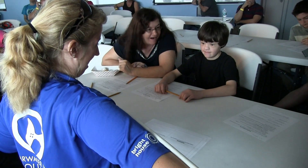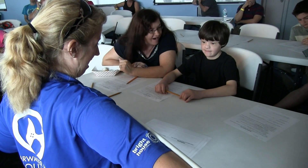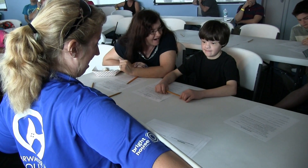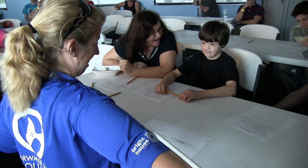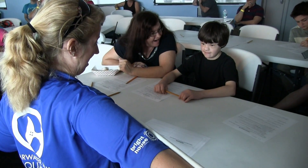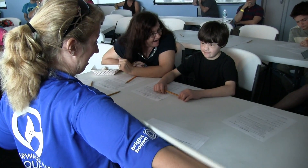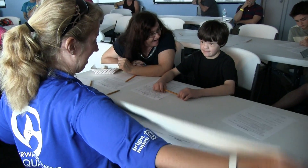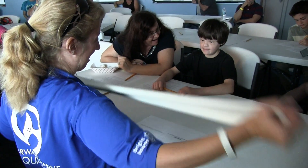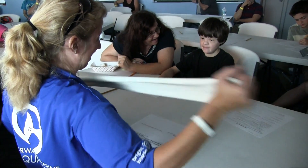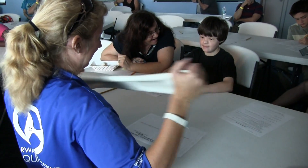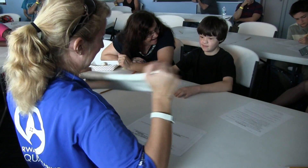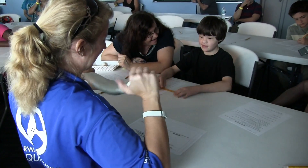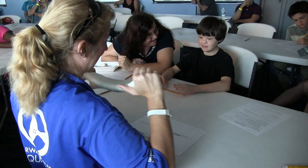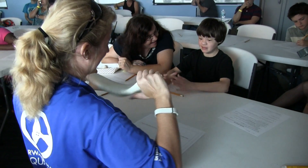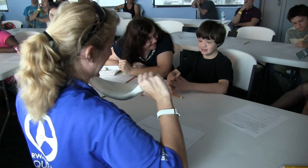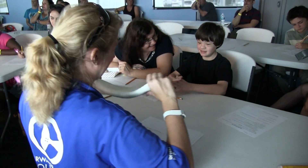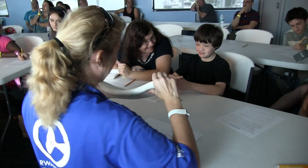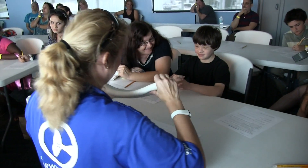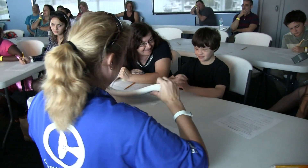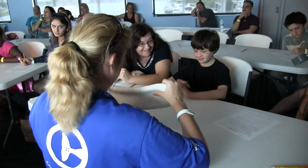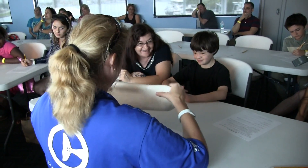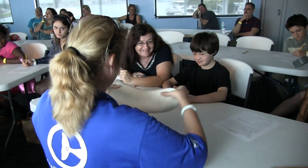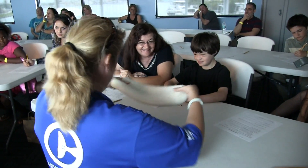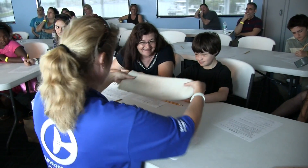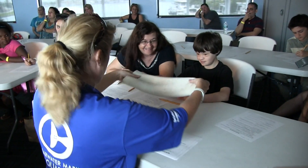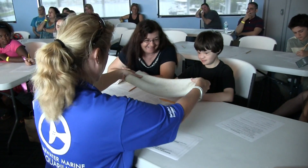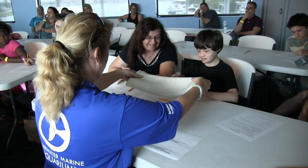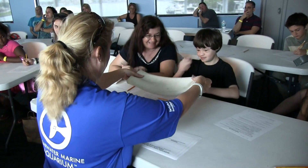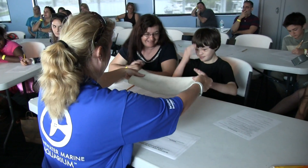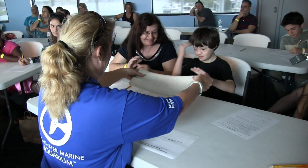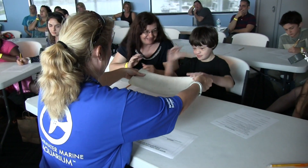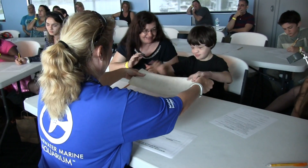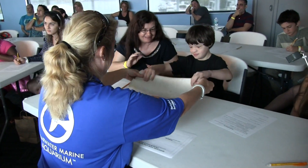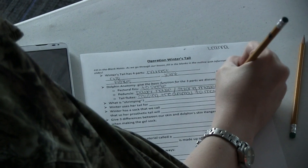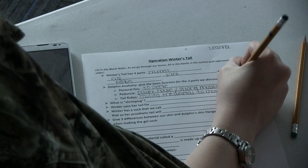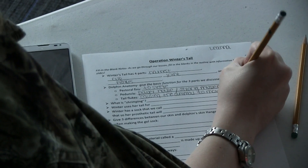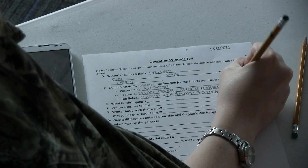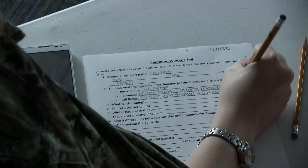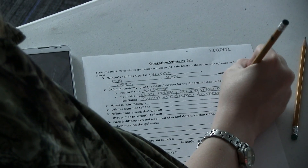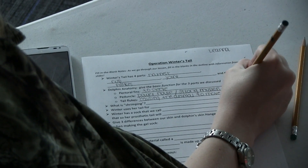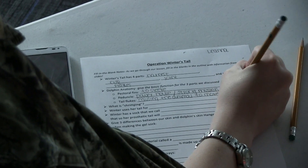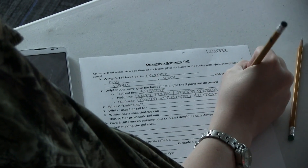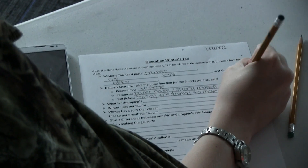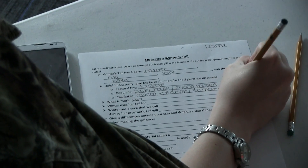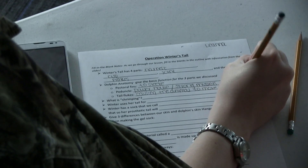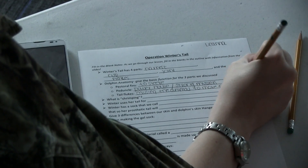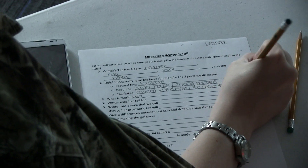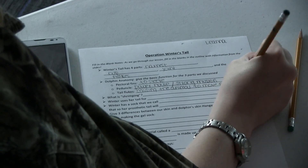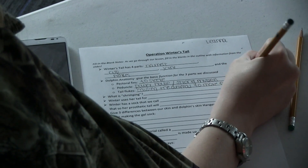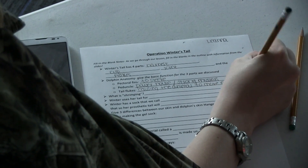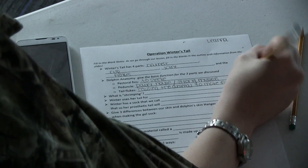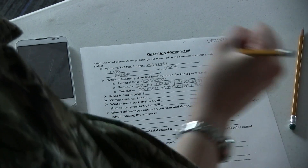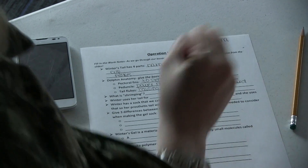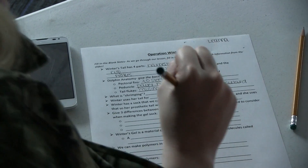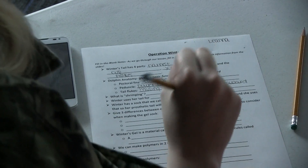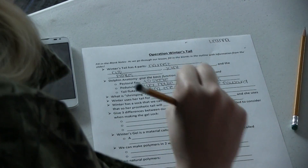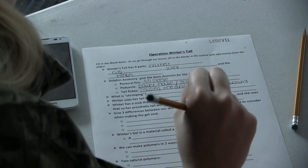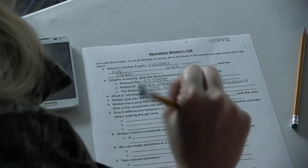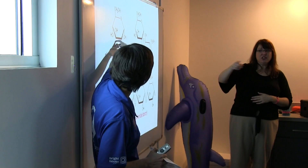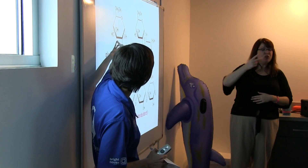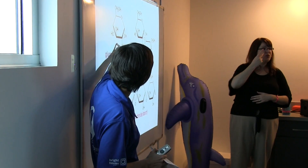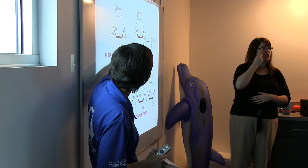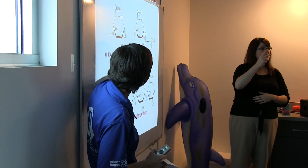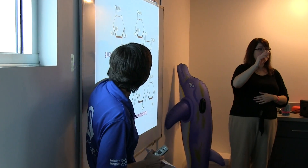on Sunday!